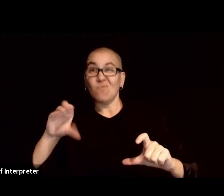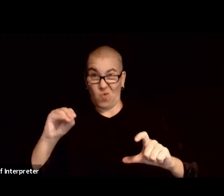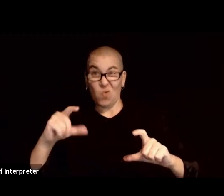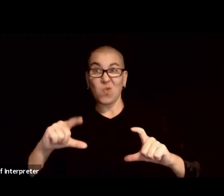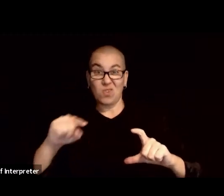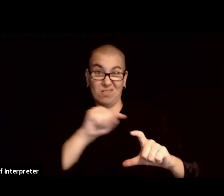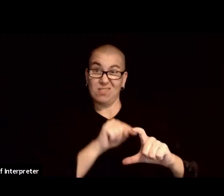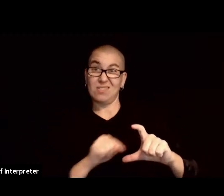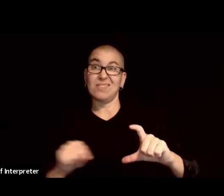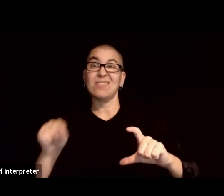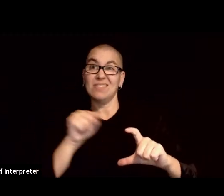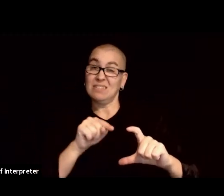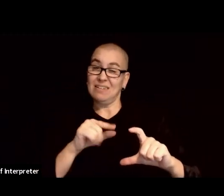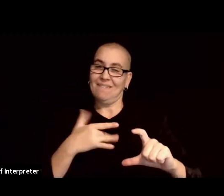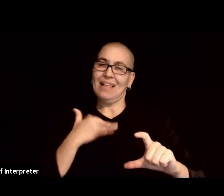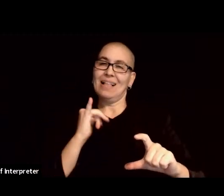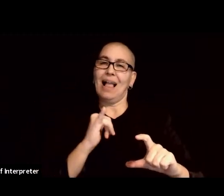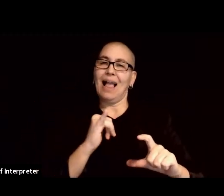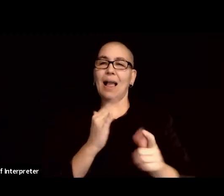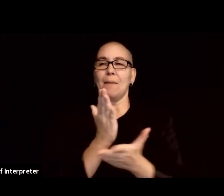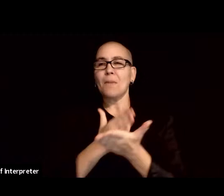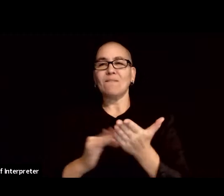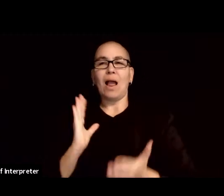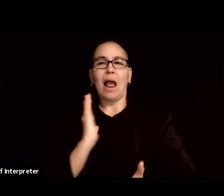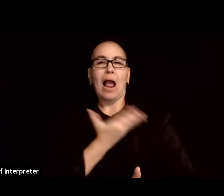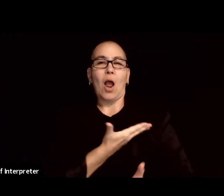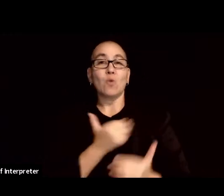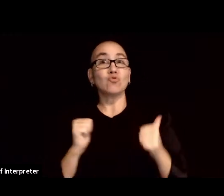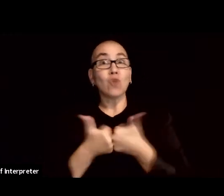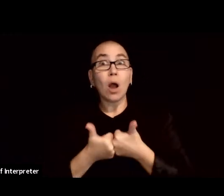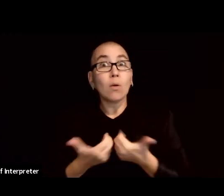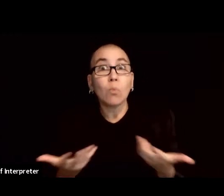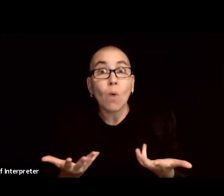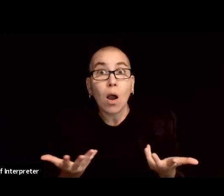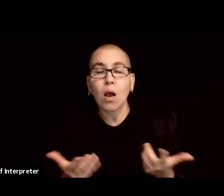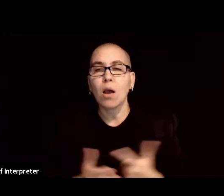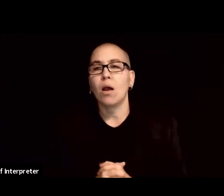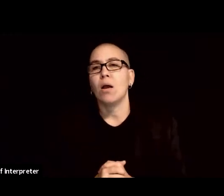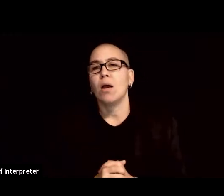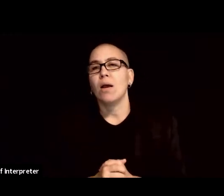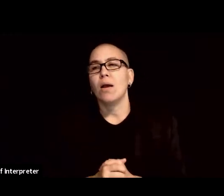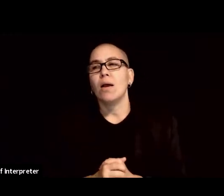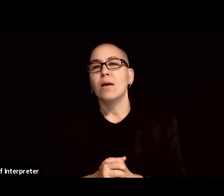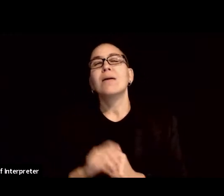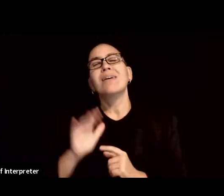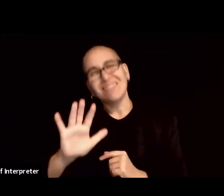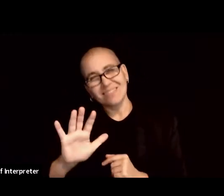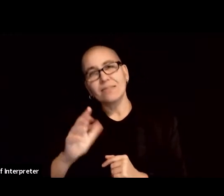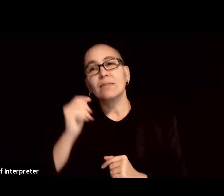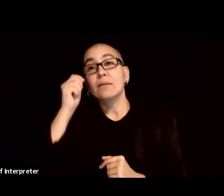our early challenge here. But I think I'll turn it over to Chris and see what she would add.